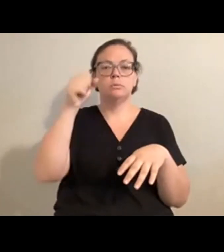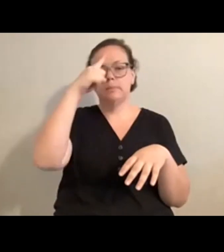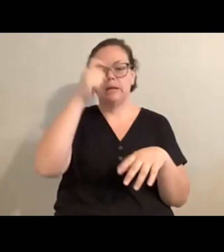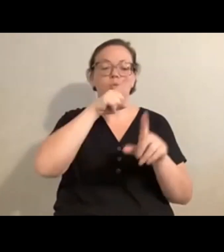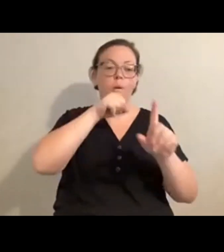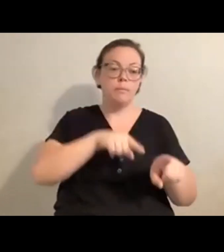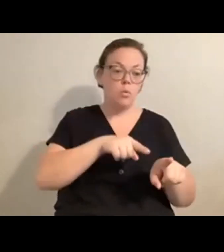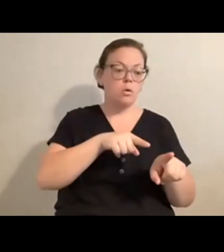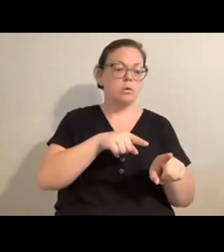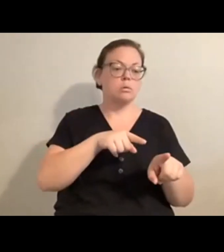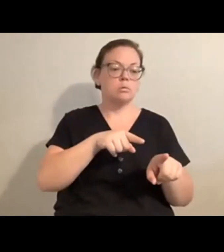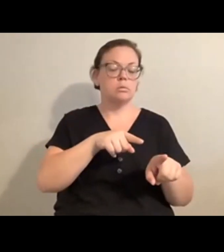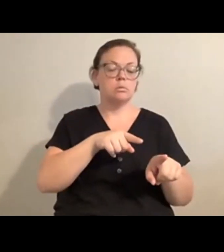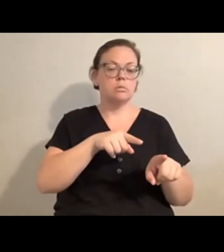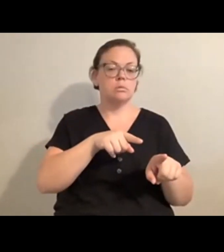like the